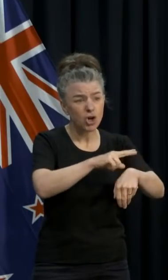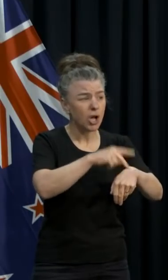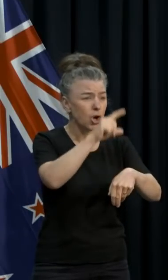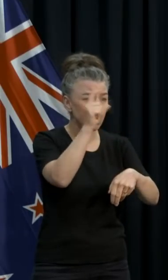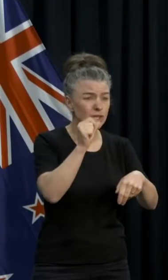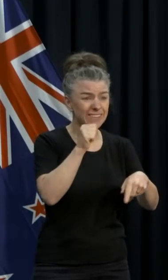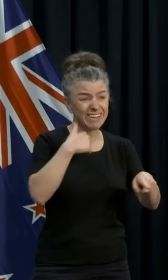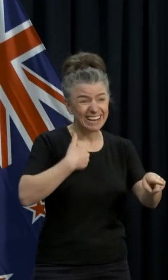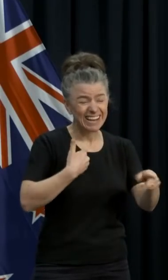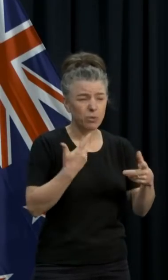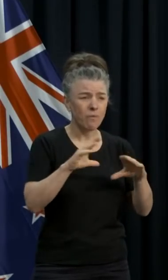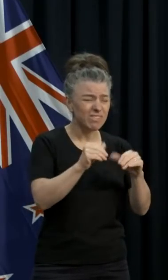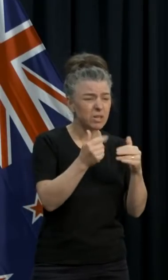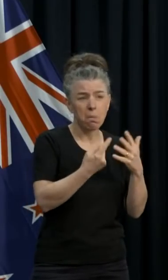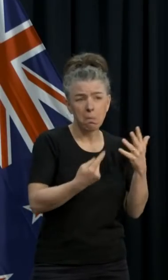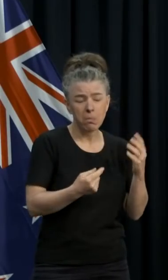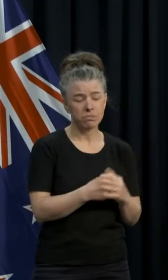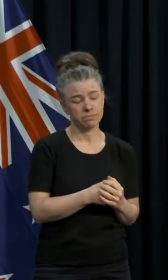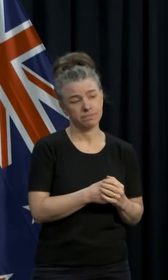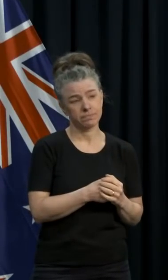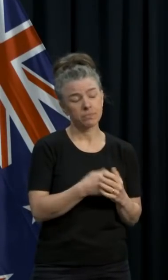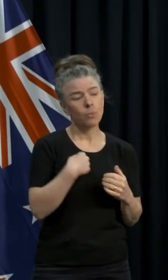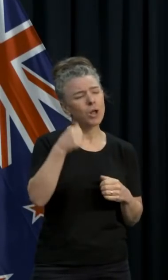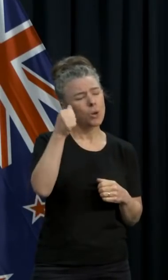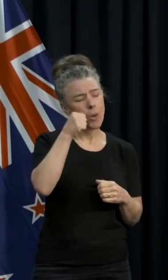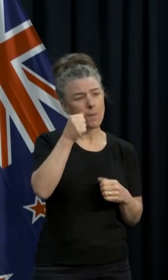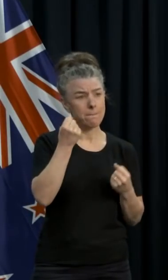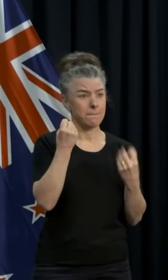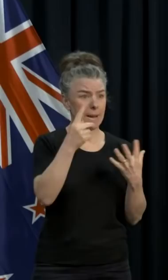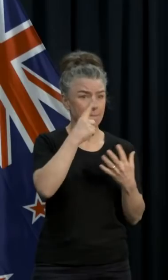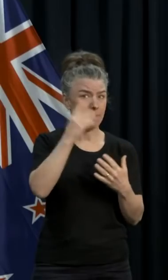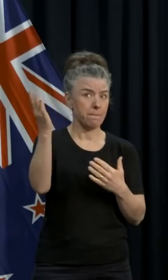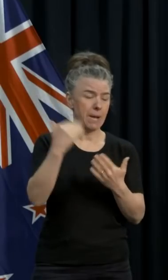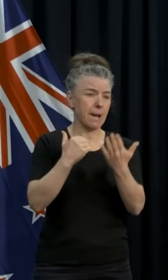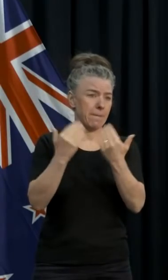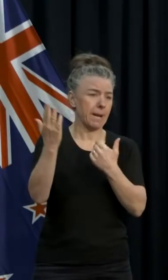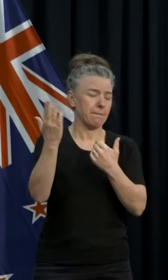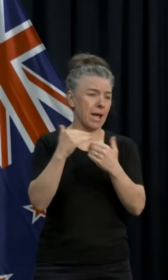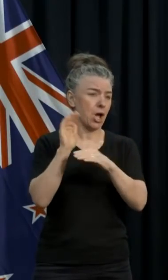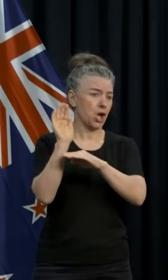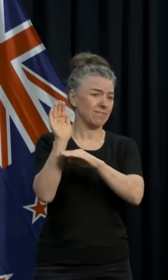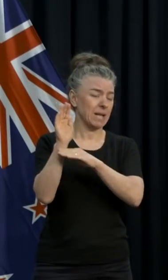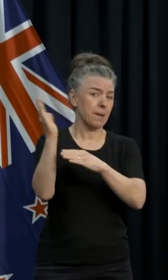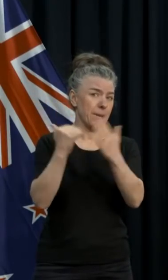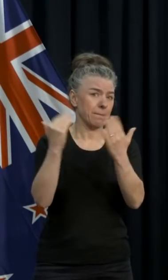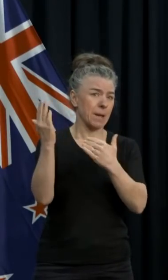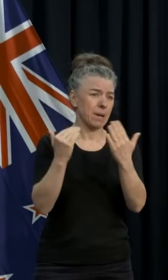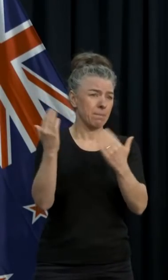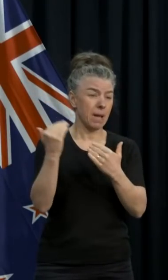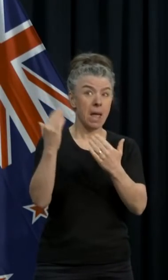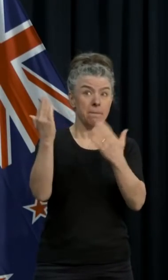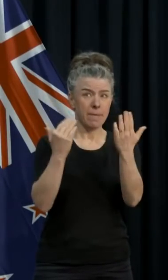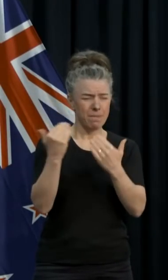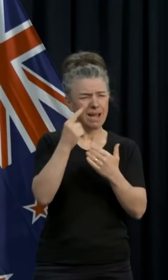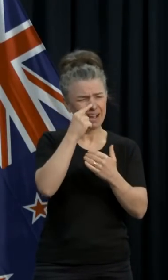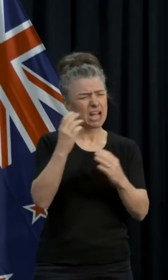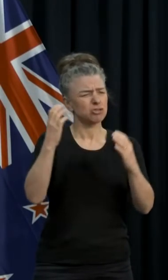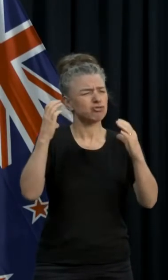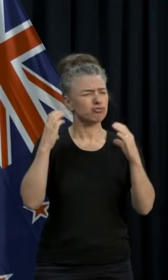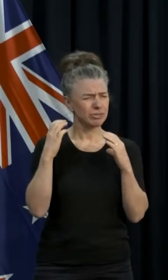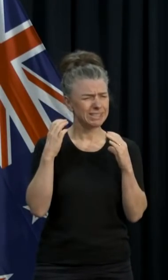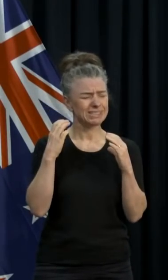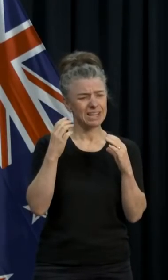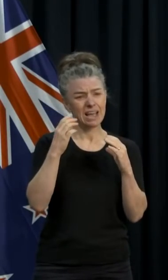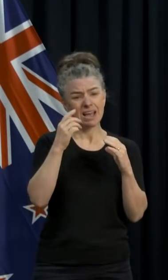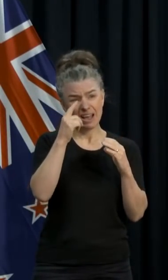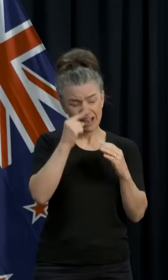We're aware that growing numbers of people are returning to New Zealand, and that there are associated pressures with that may arise within